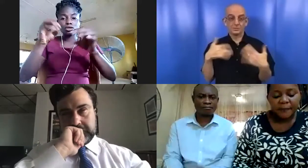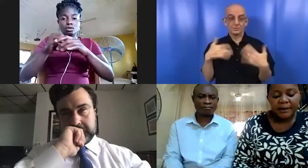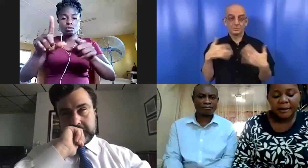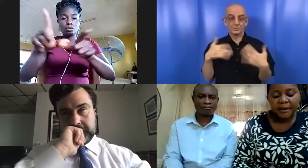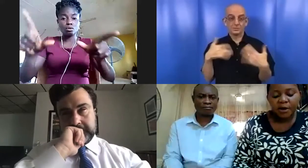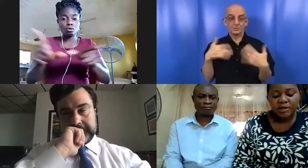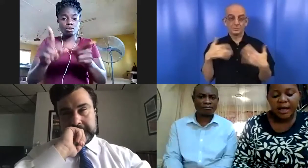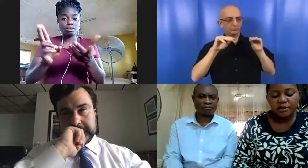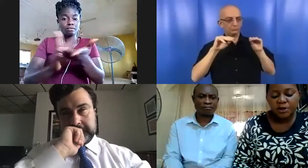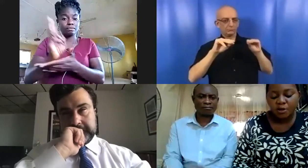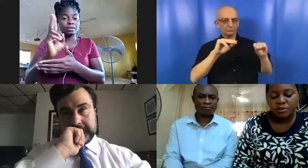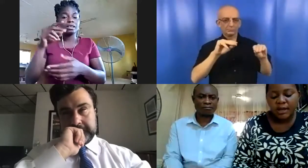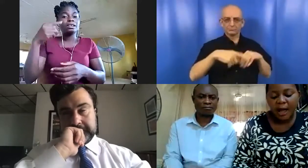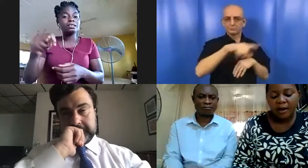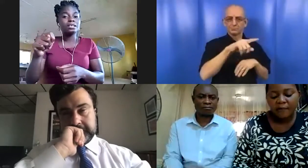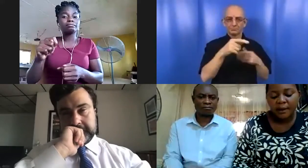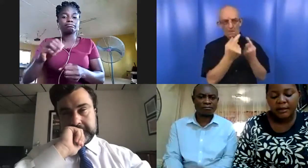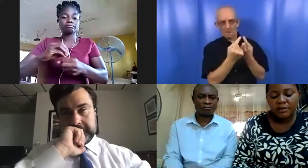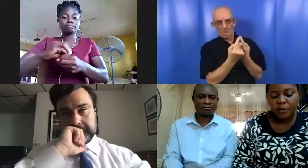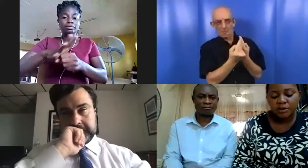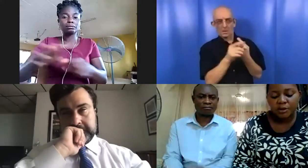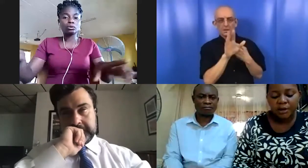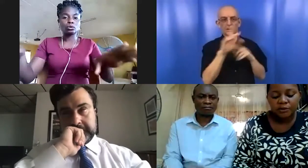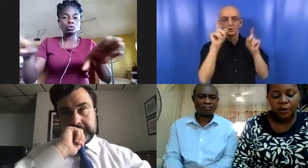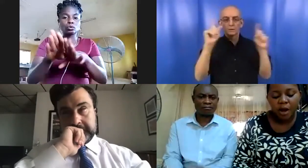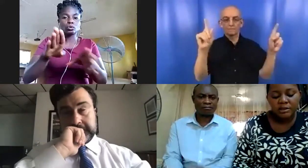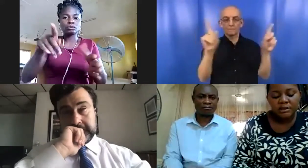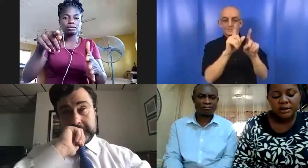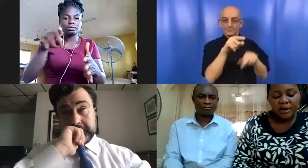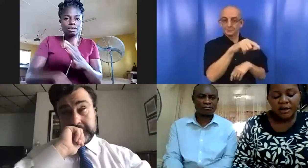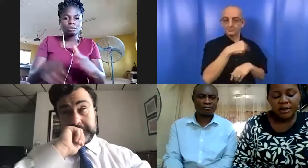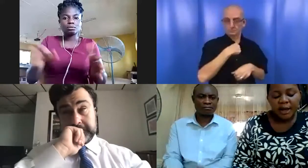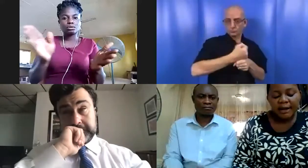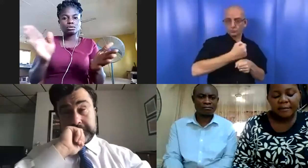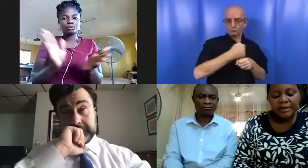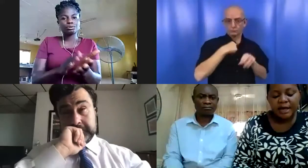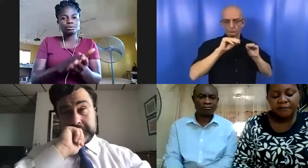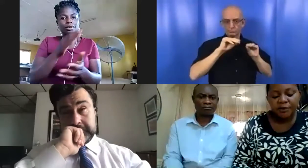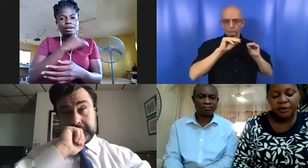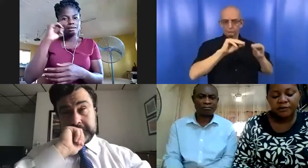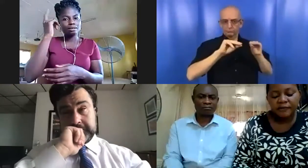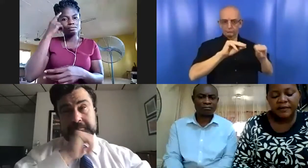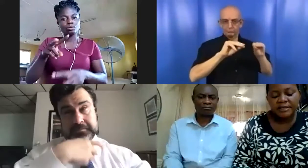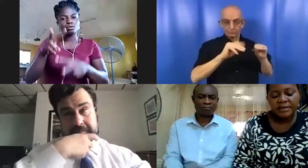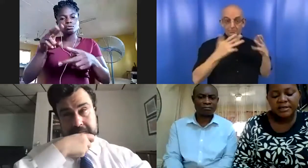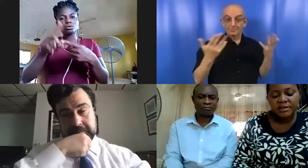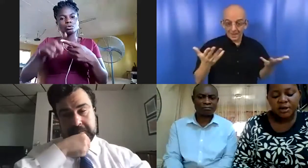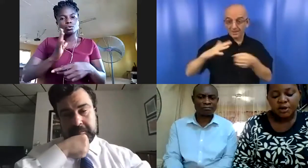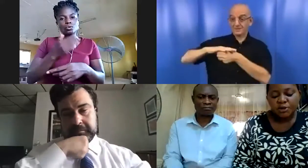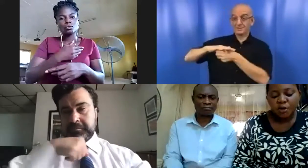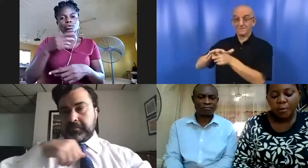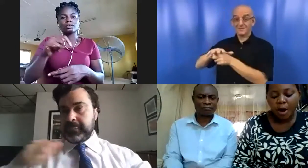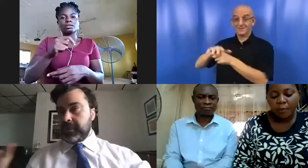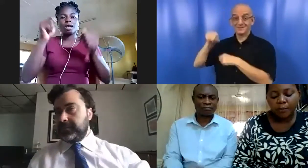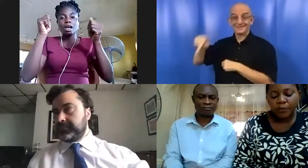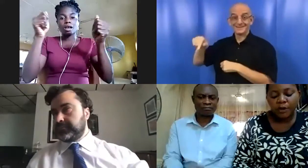The pandemic closed down schools and government was looking to us, the Academic Staff Union of Universities,